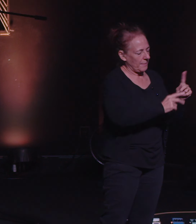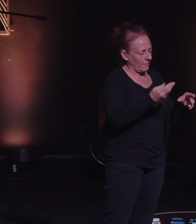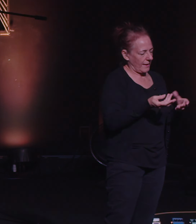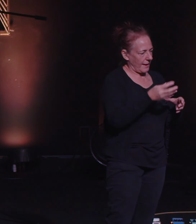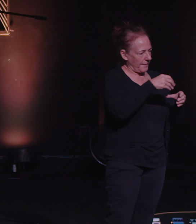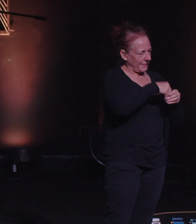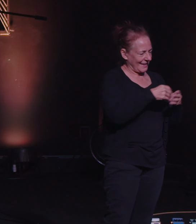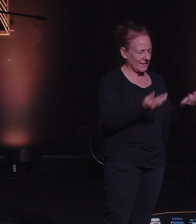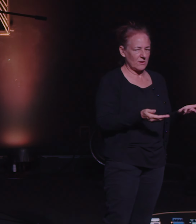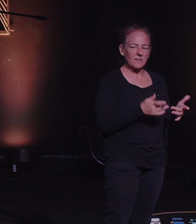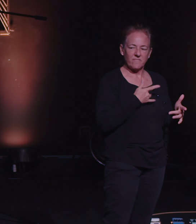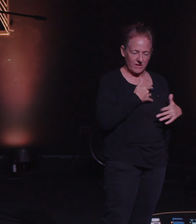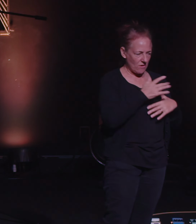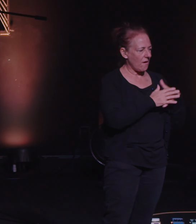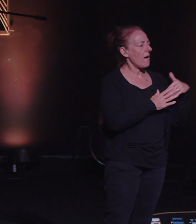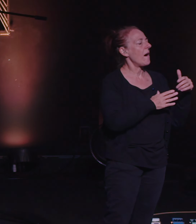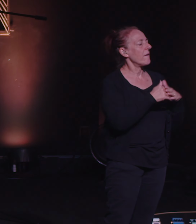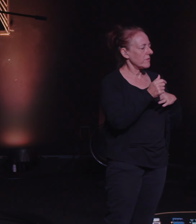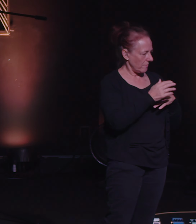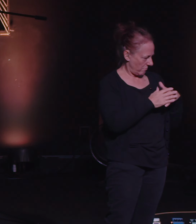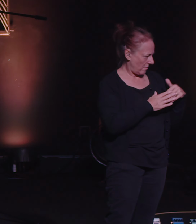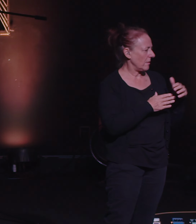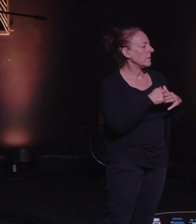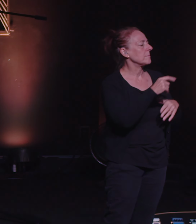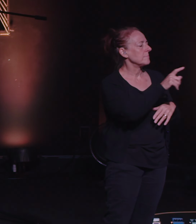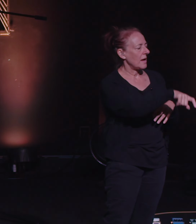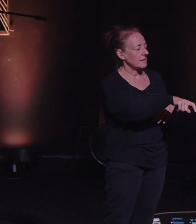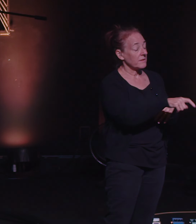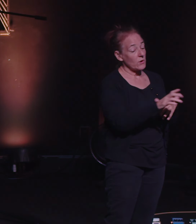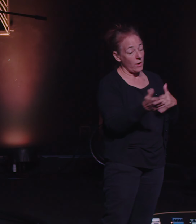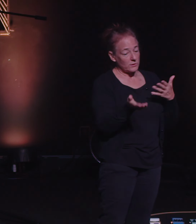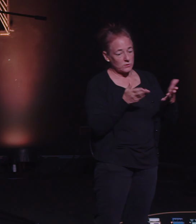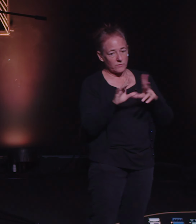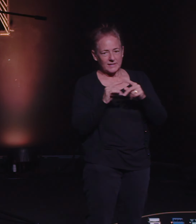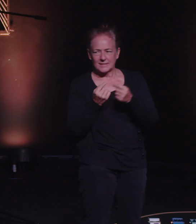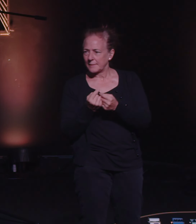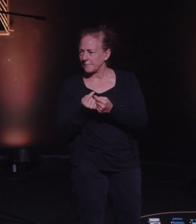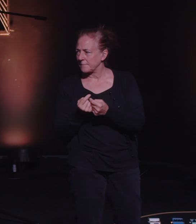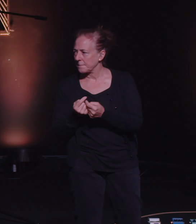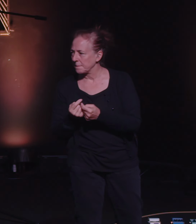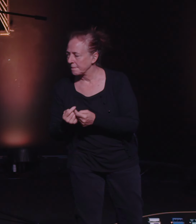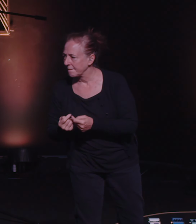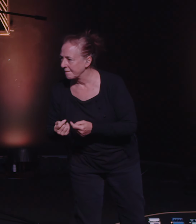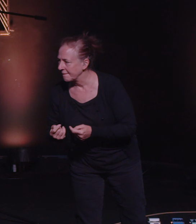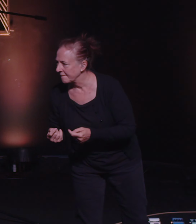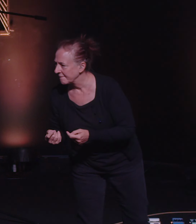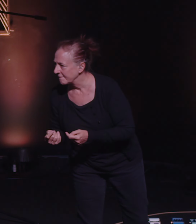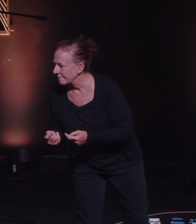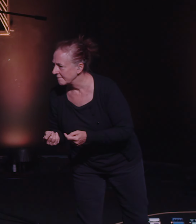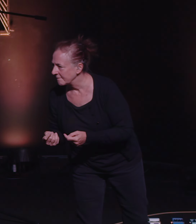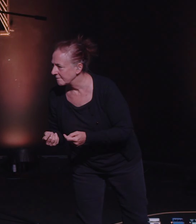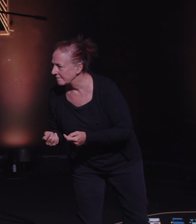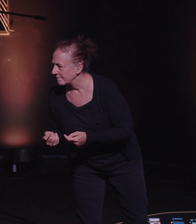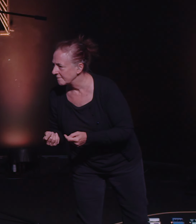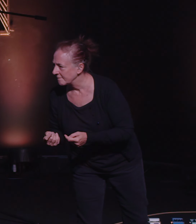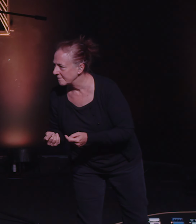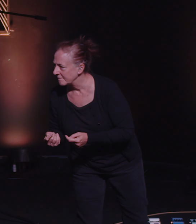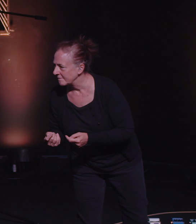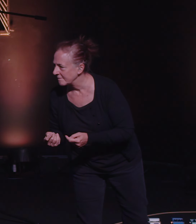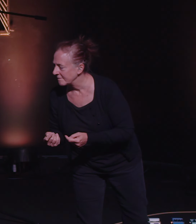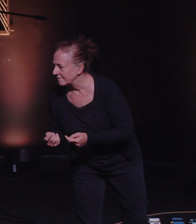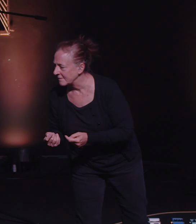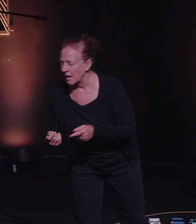in so that they can feel comfortable here, okay? So again, if you're on a serving team, yes. Yeah,